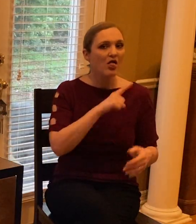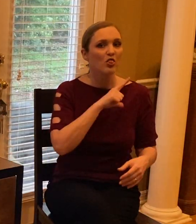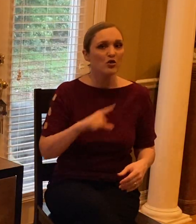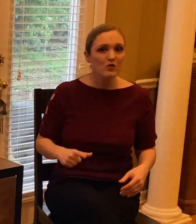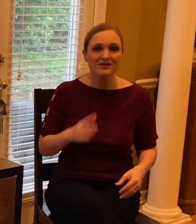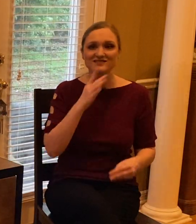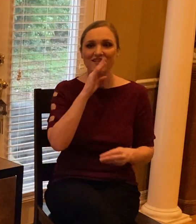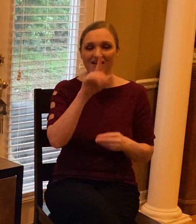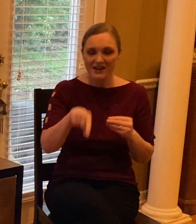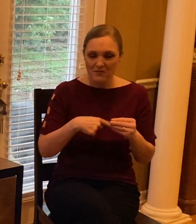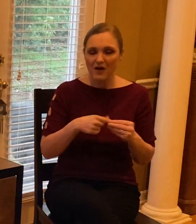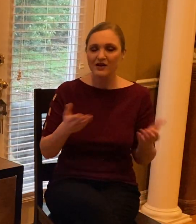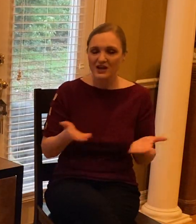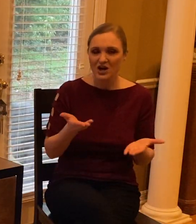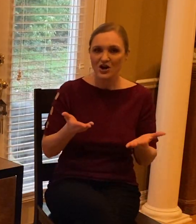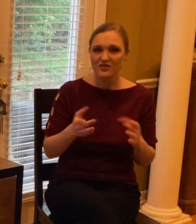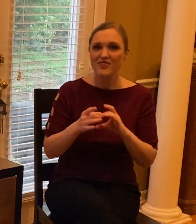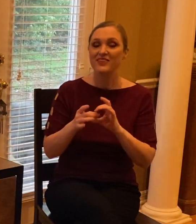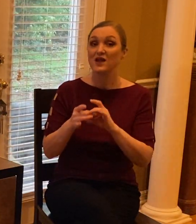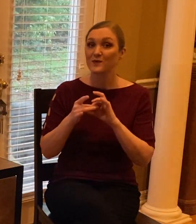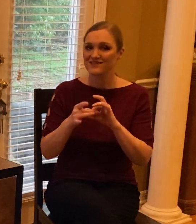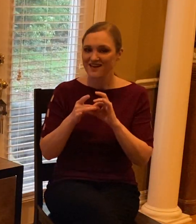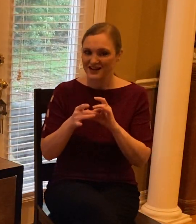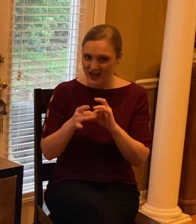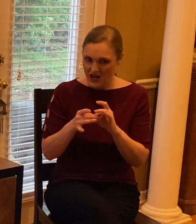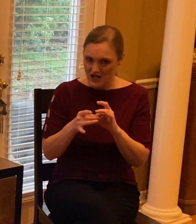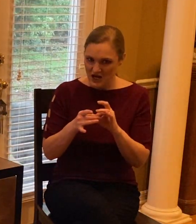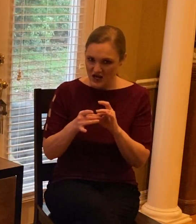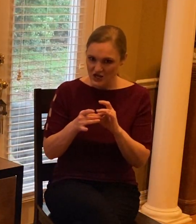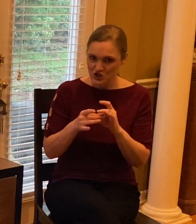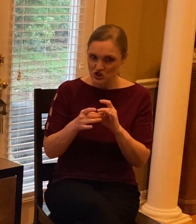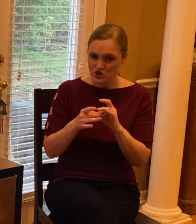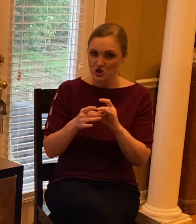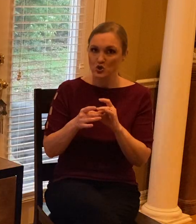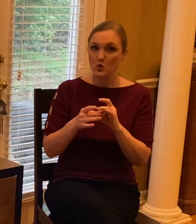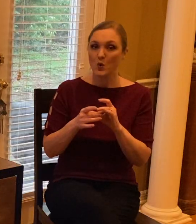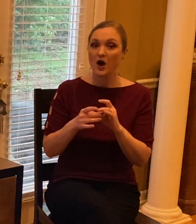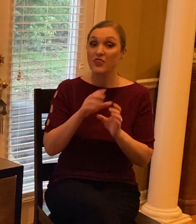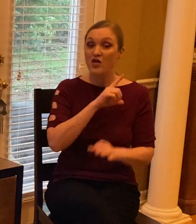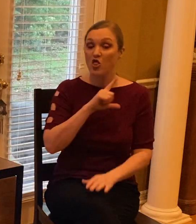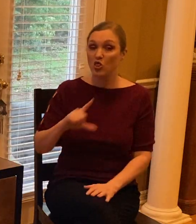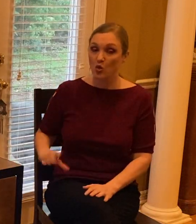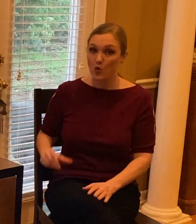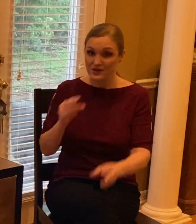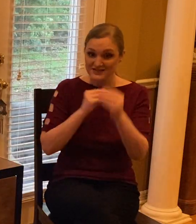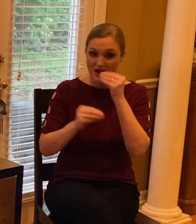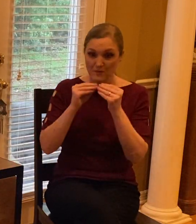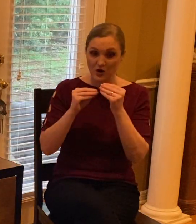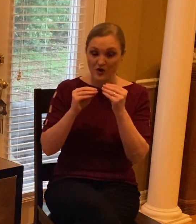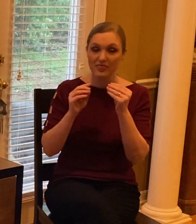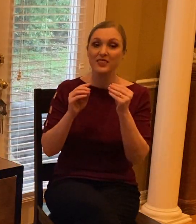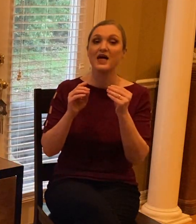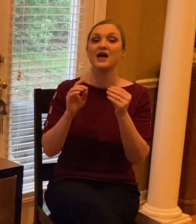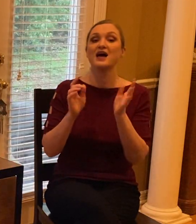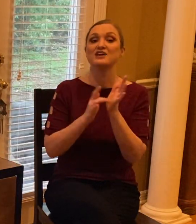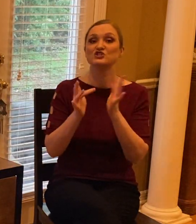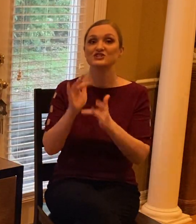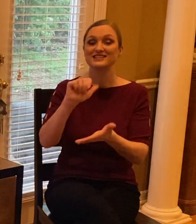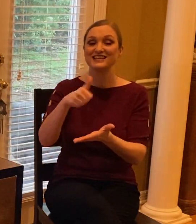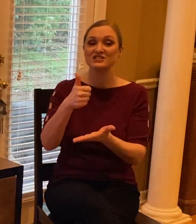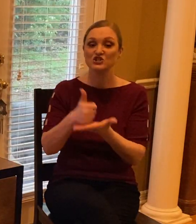is talking about here, that they were dedicated to observing the Lord's Supper that Jesus instituted with